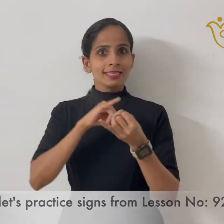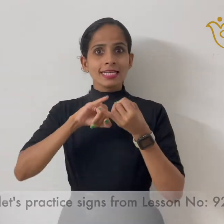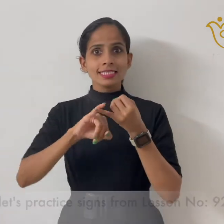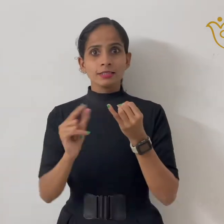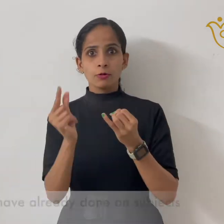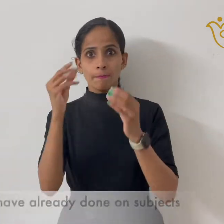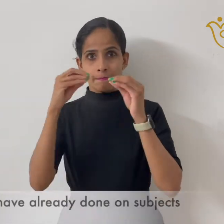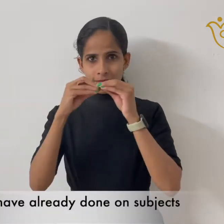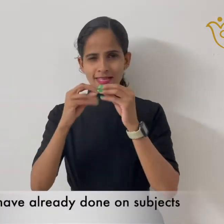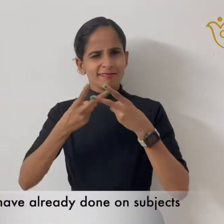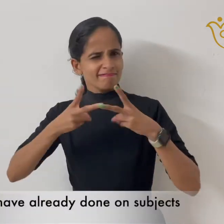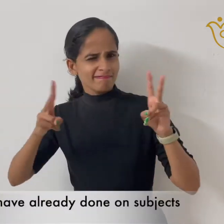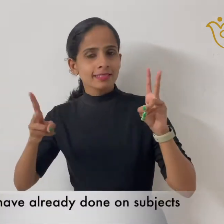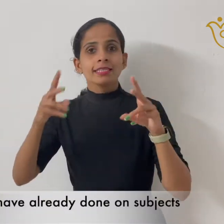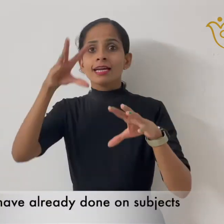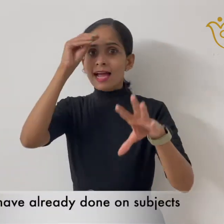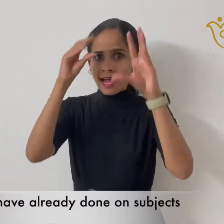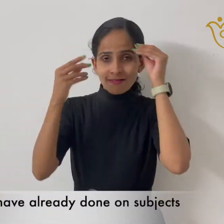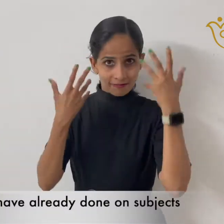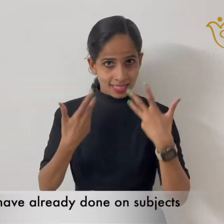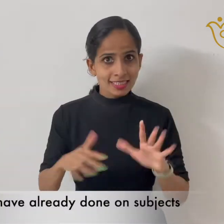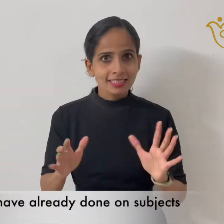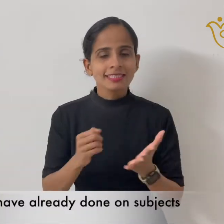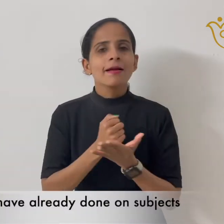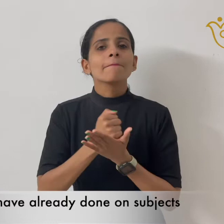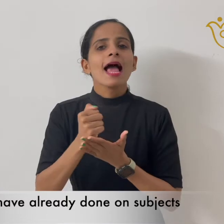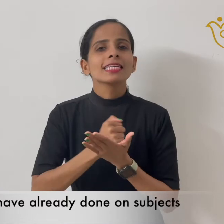we had already done on subjects.